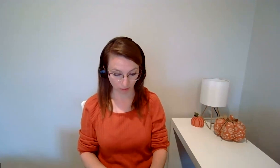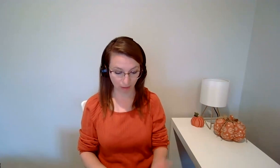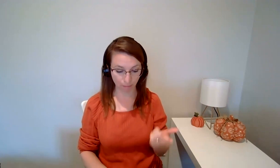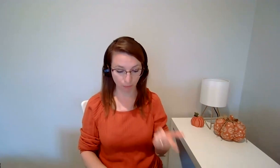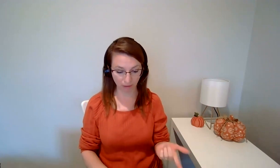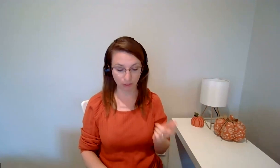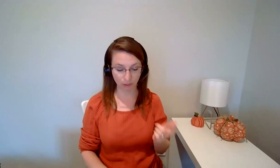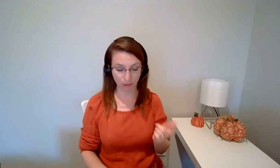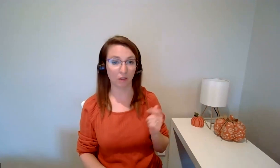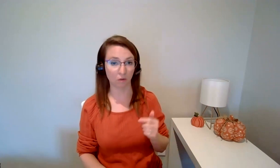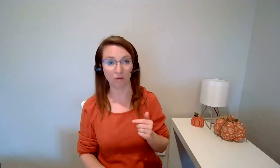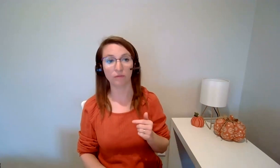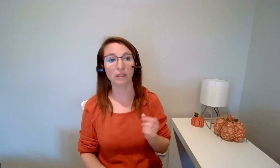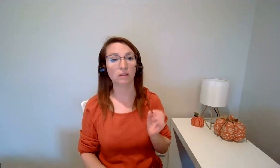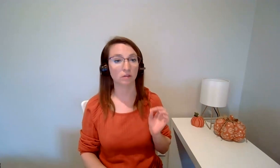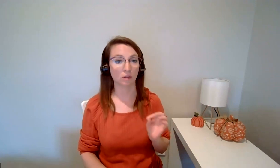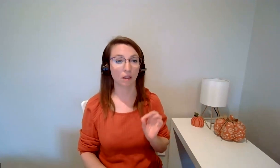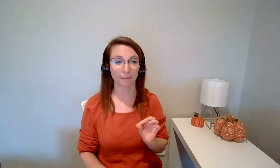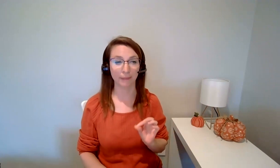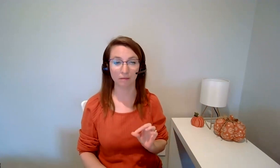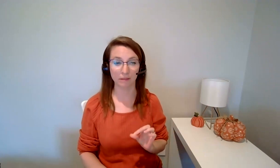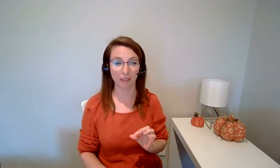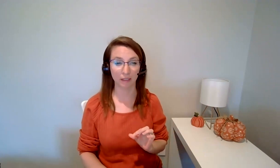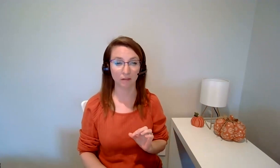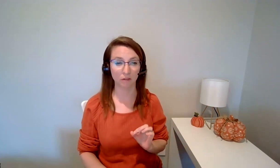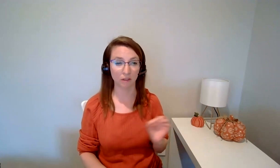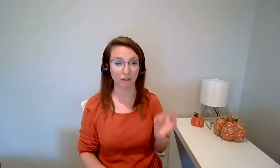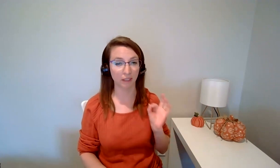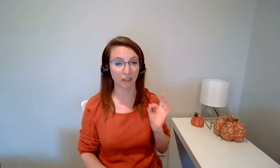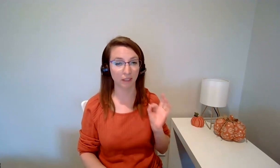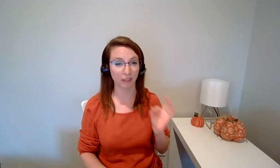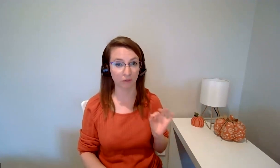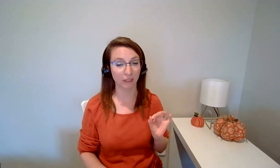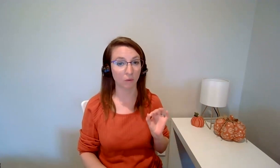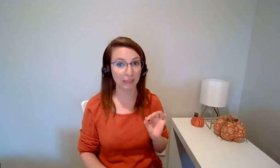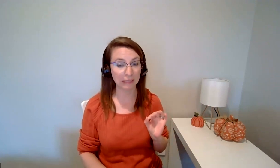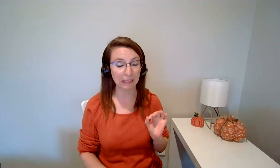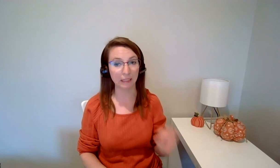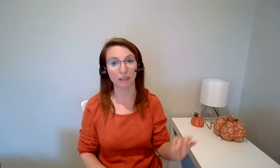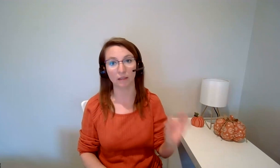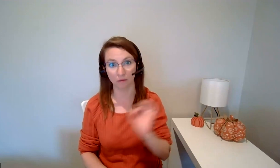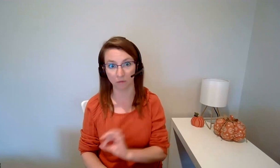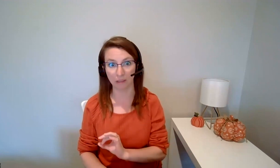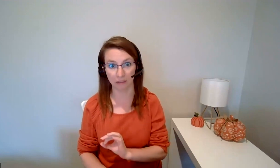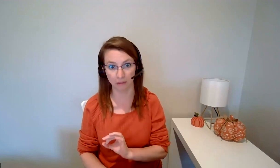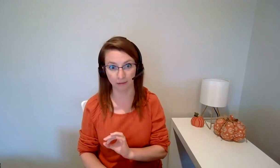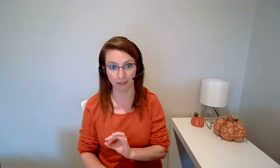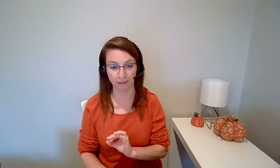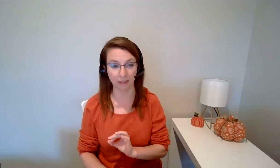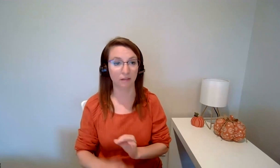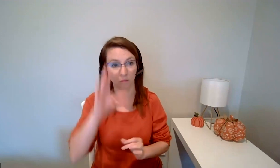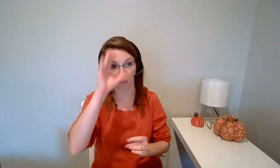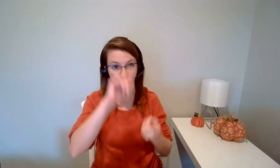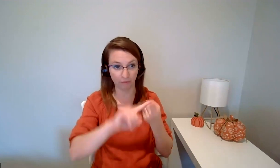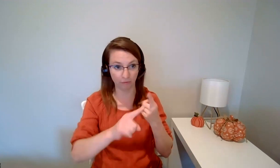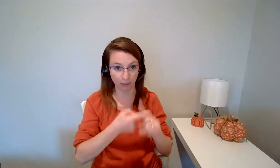Right? Boyfriend and girlfriend, those are compound signs. So you're going to sign the first line quickly and then go right into the next line. So boyfriend,